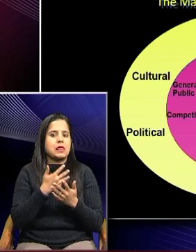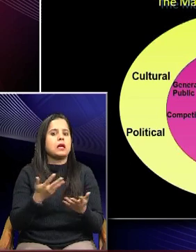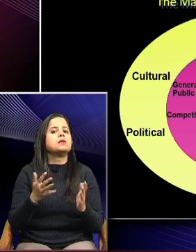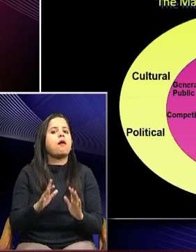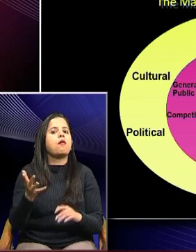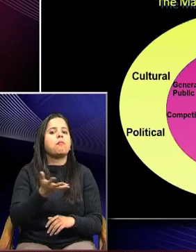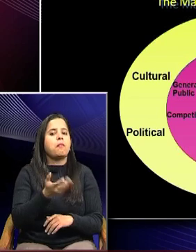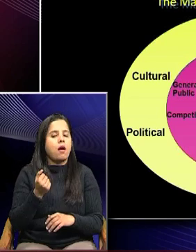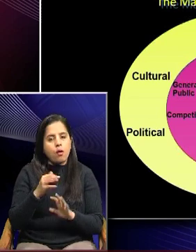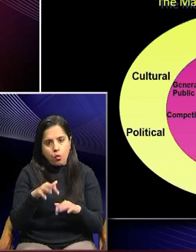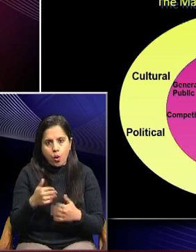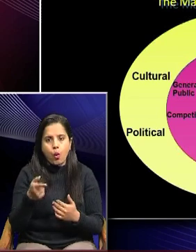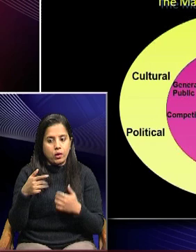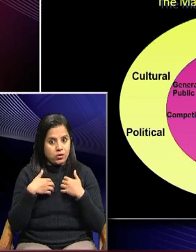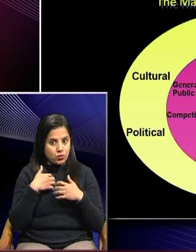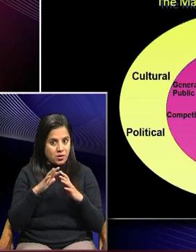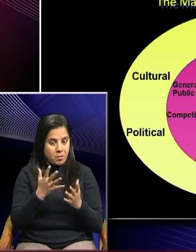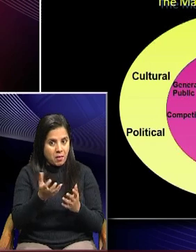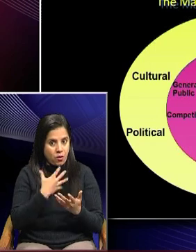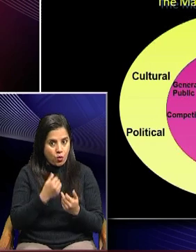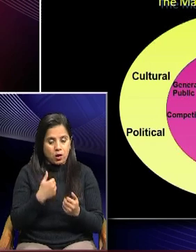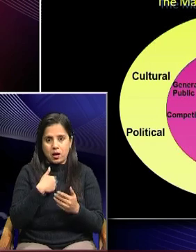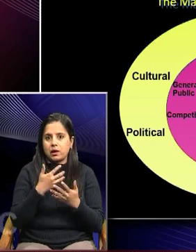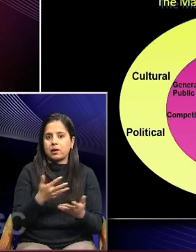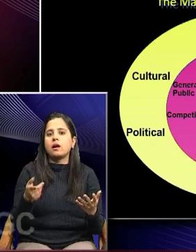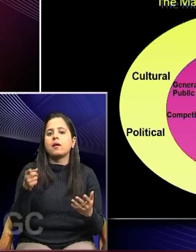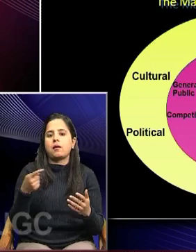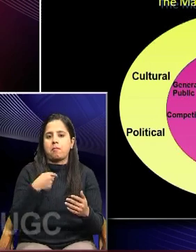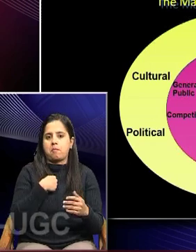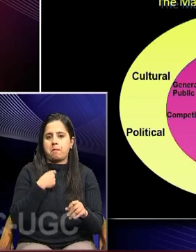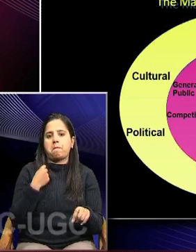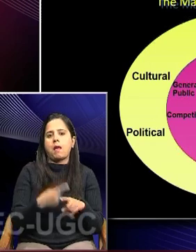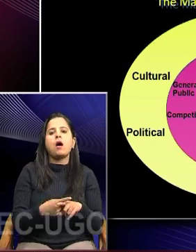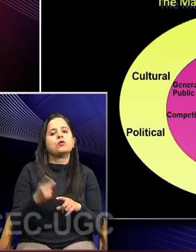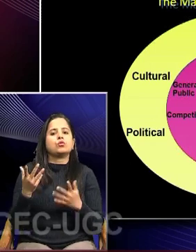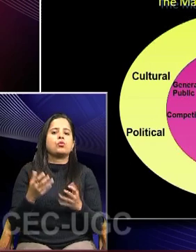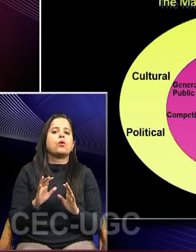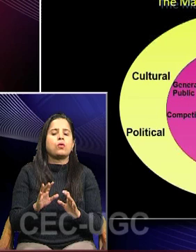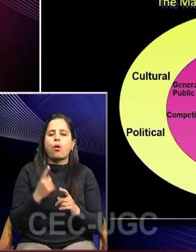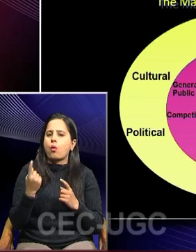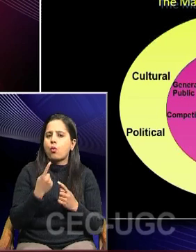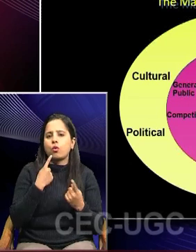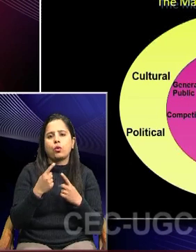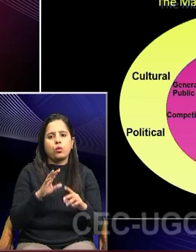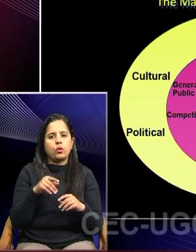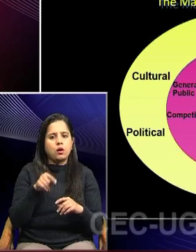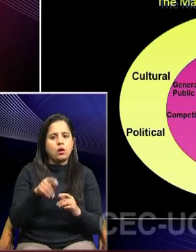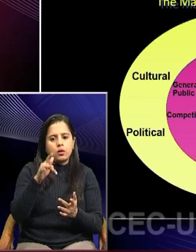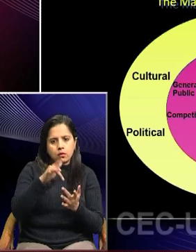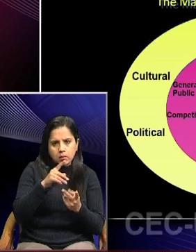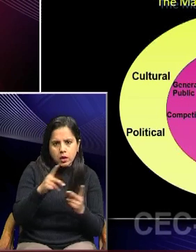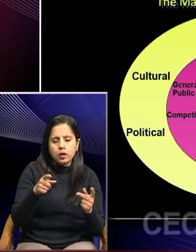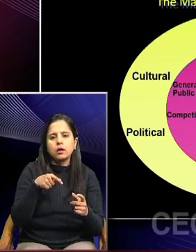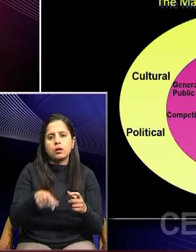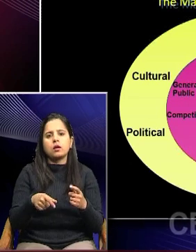or who actually are interested in buying the products which belong to my industry. I would only talk about intermediaries and